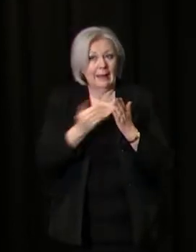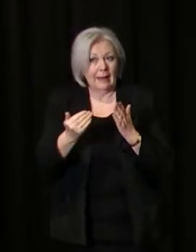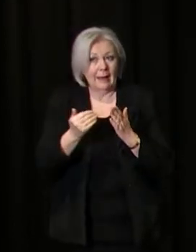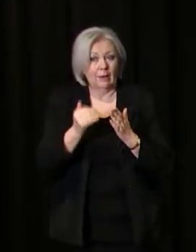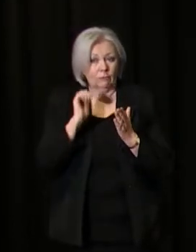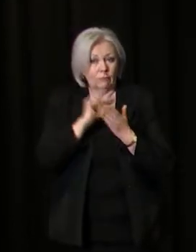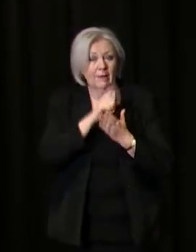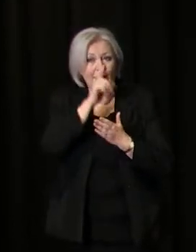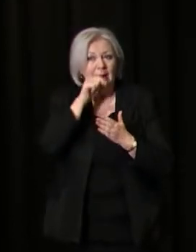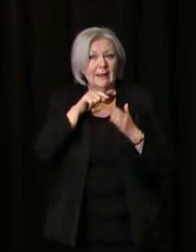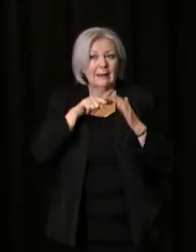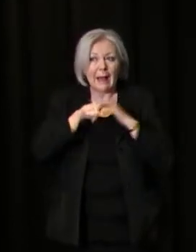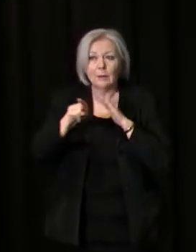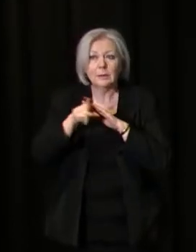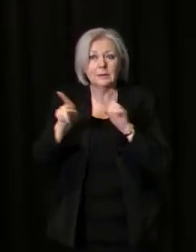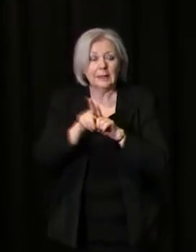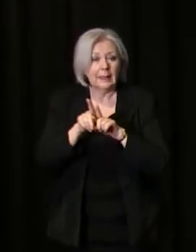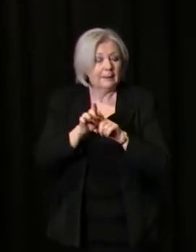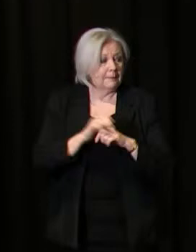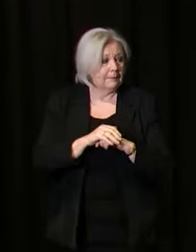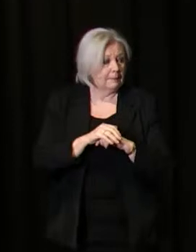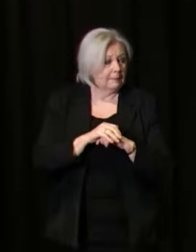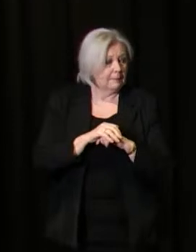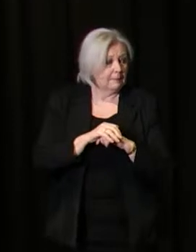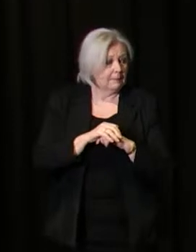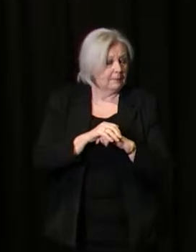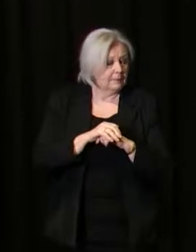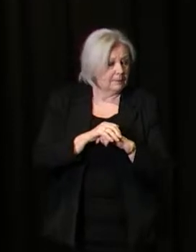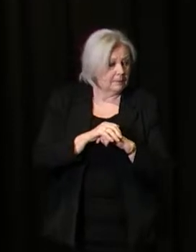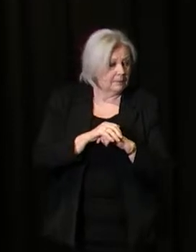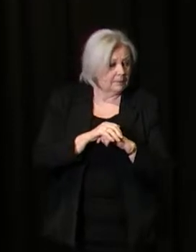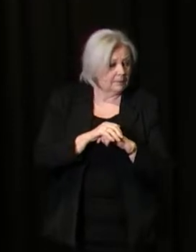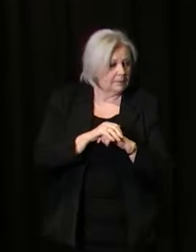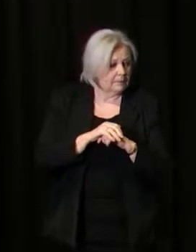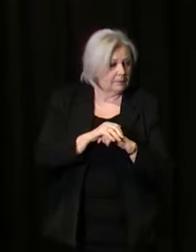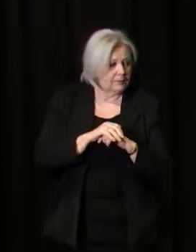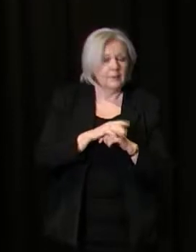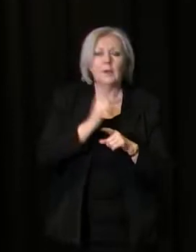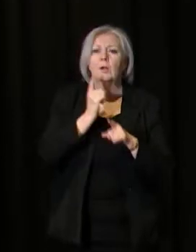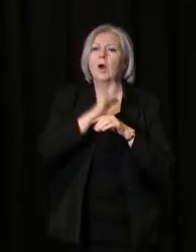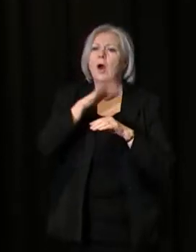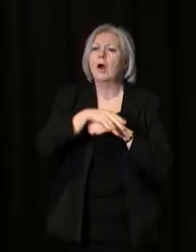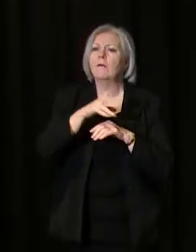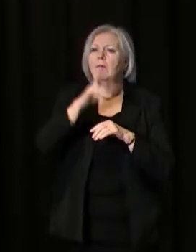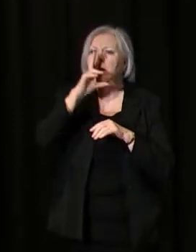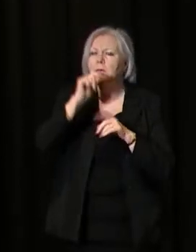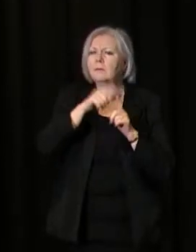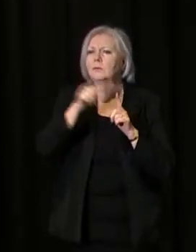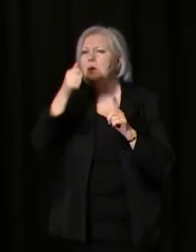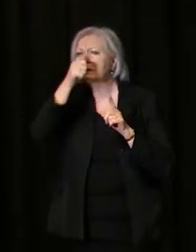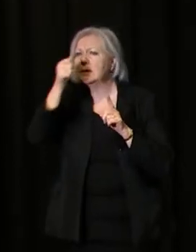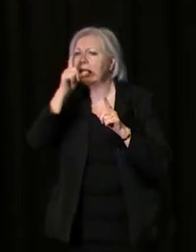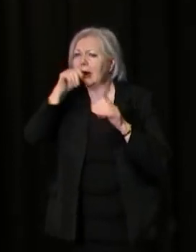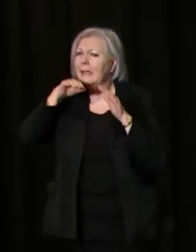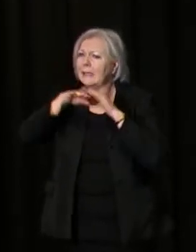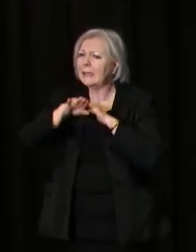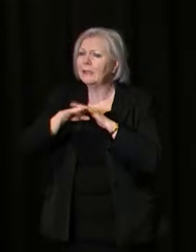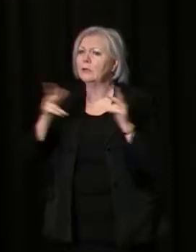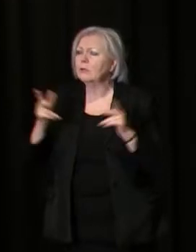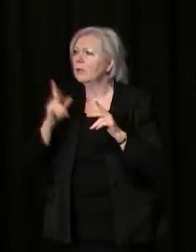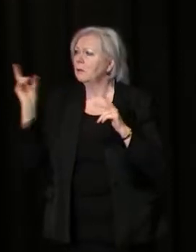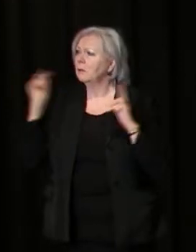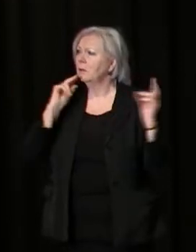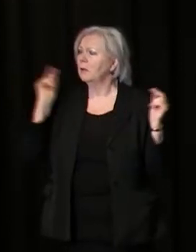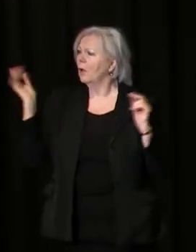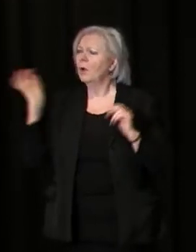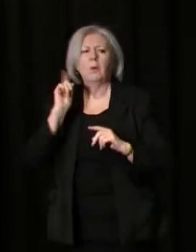Yes. From Friday, will they also need to be vaccinated to enter venues, restaurants, shops? I think it's 16 plus